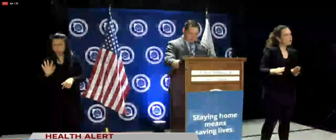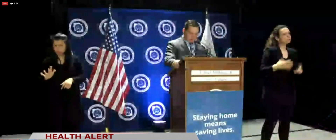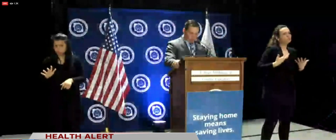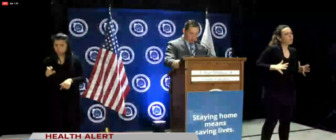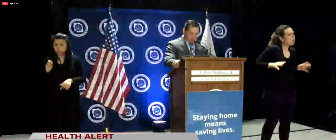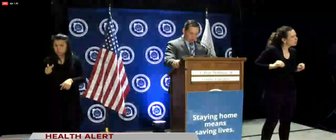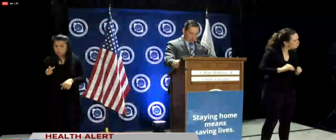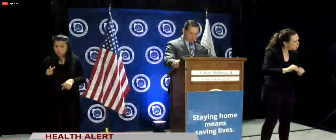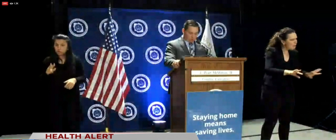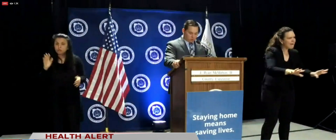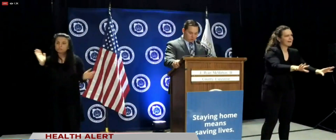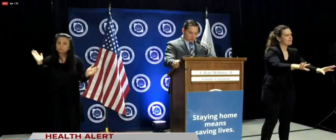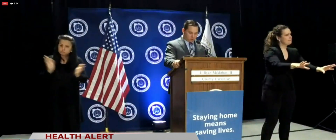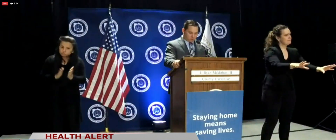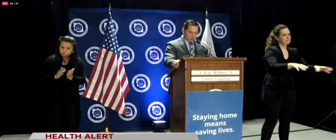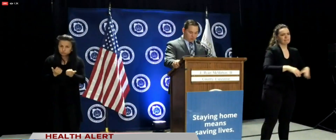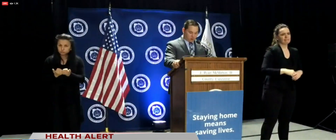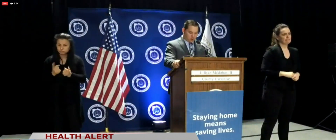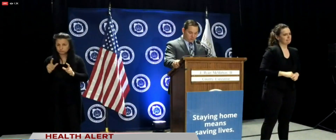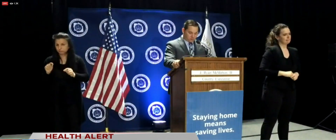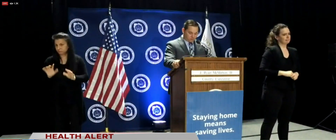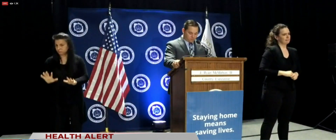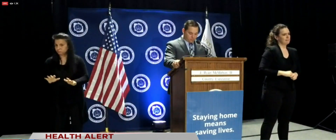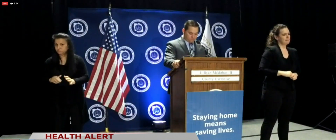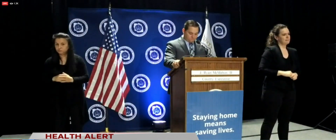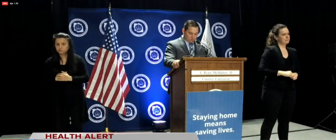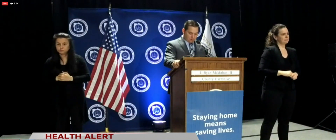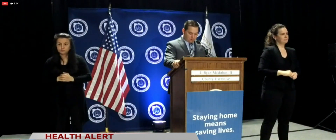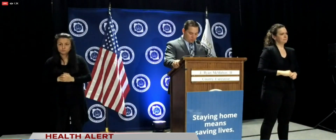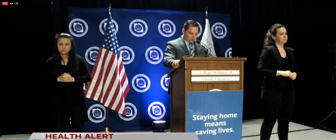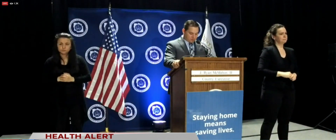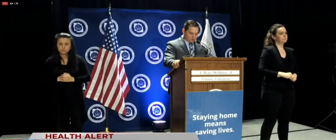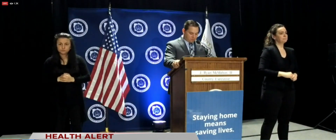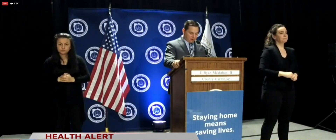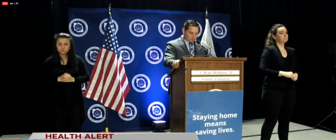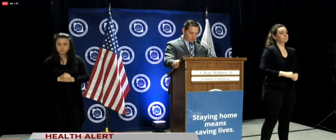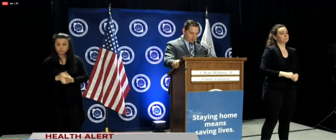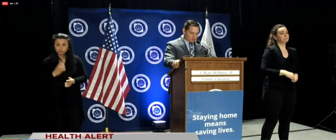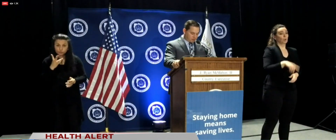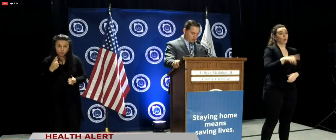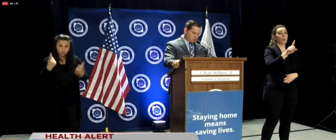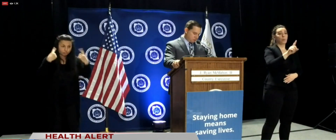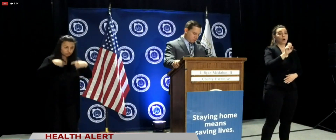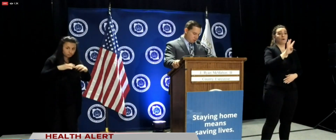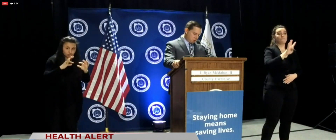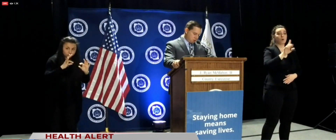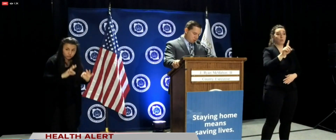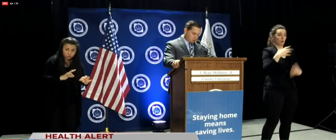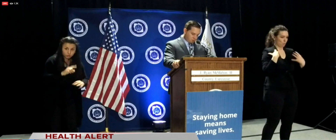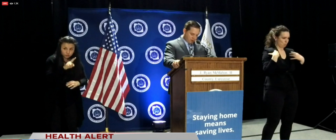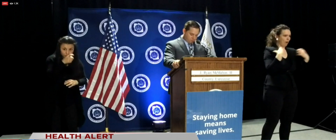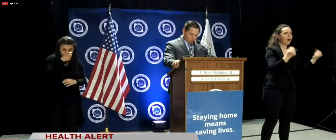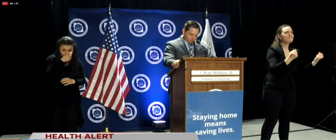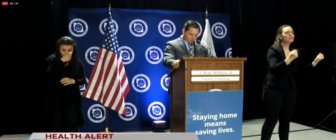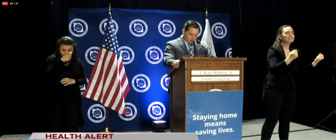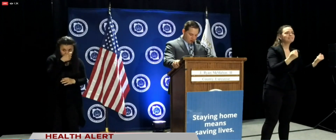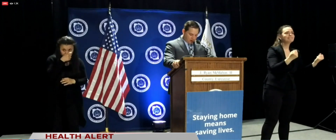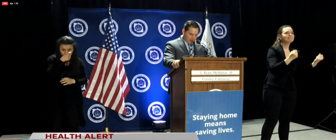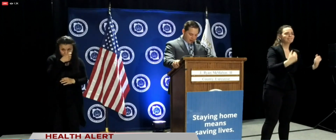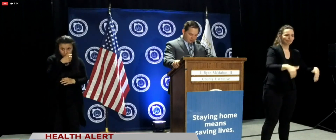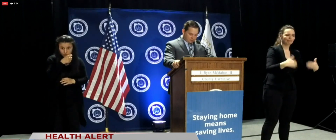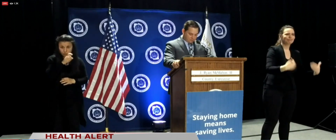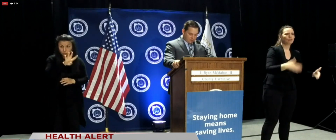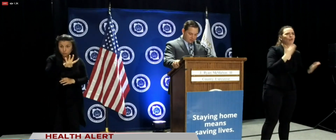Today, there are 141 people who have recovered and are released from mandatory isolation. So that puts